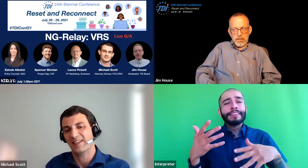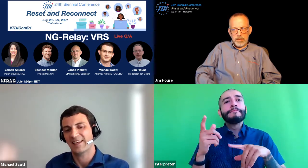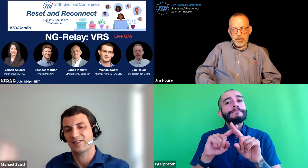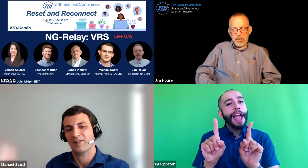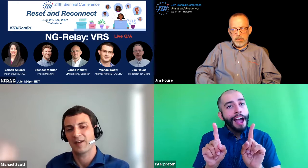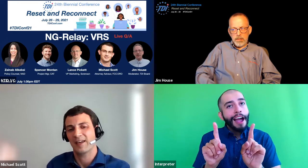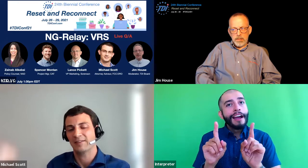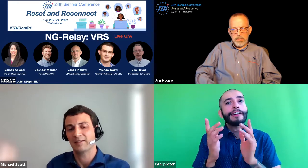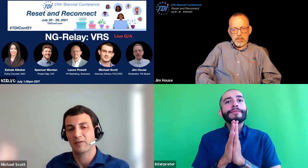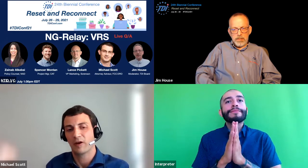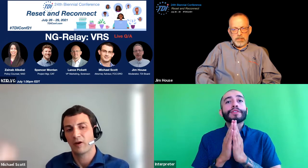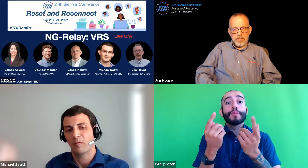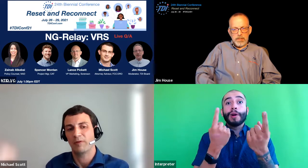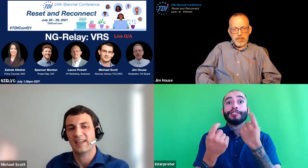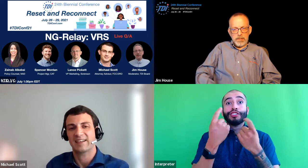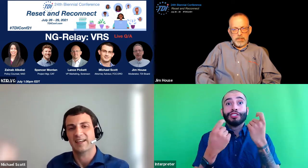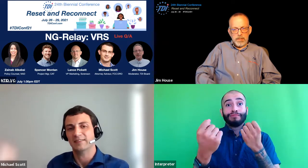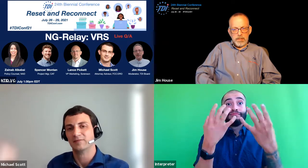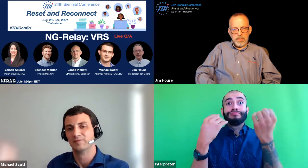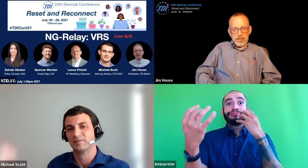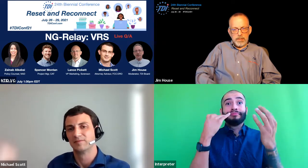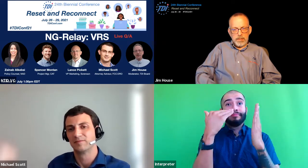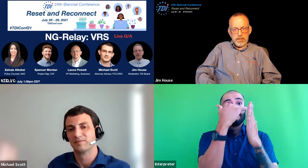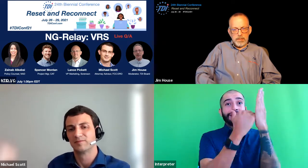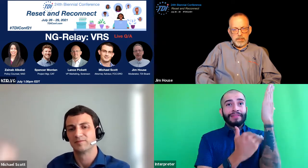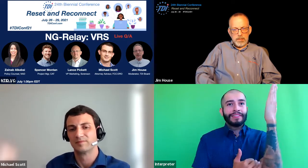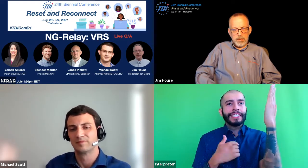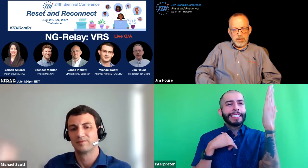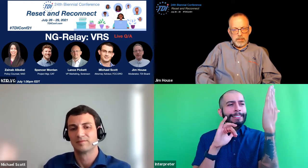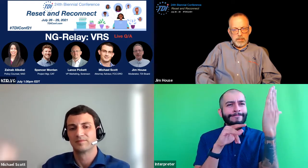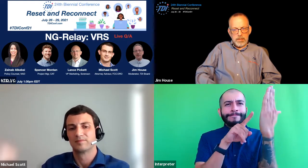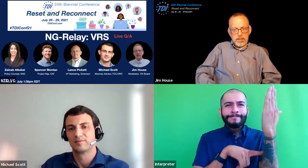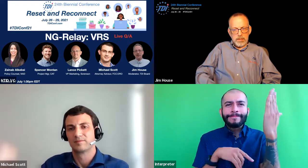us and what we can answer and what we can act on.